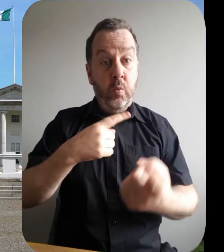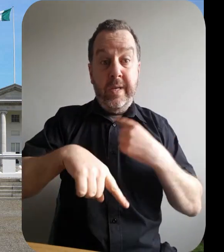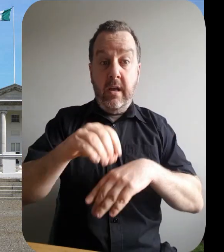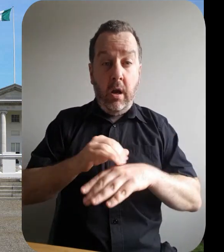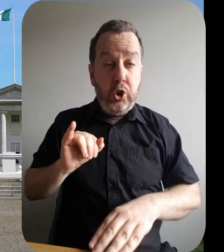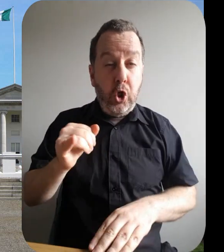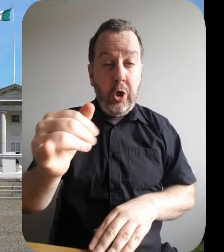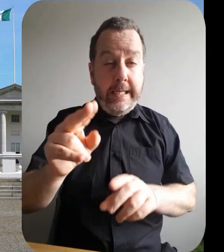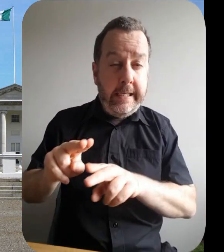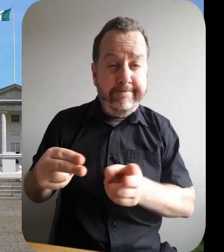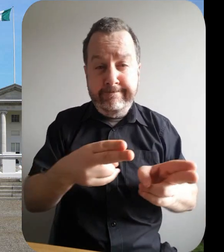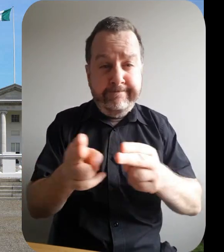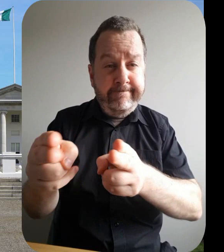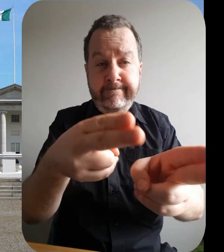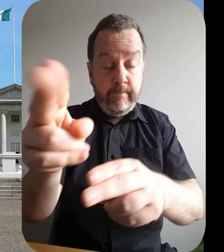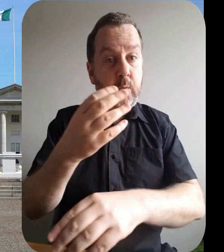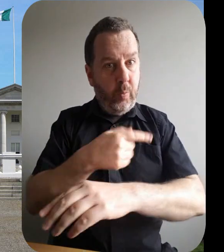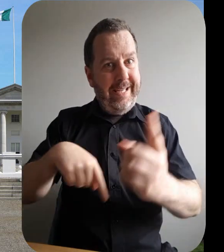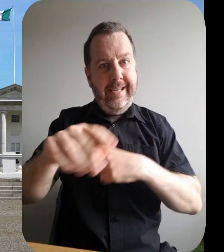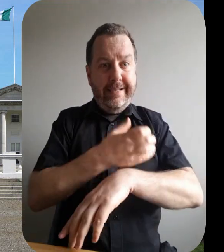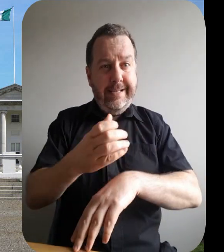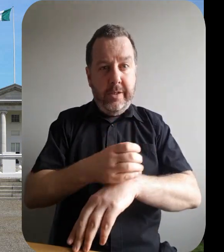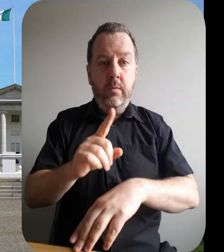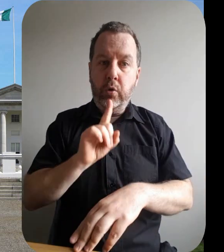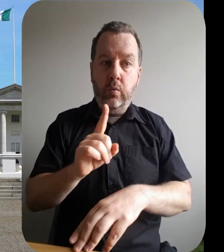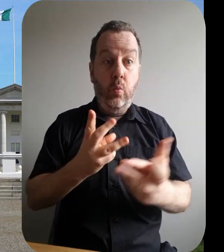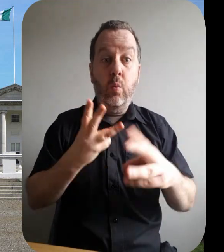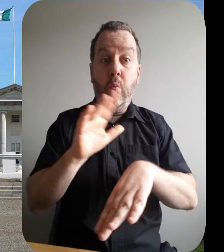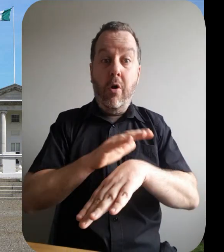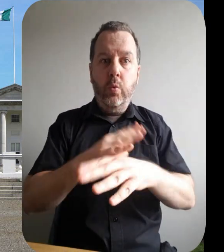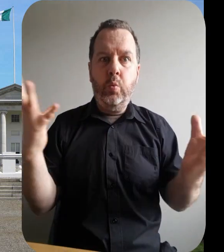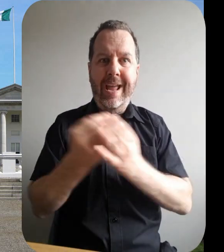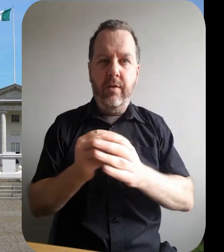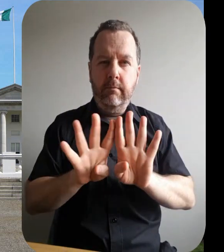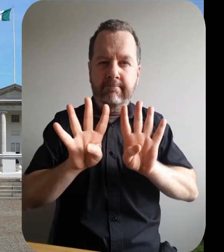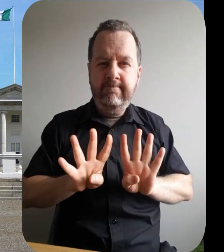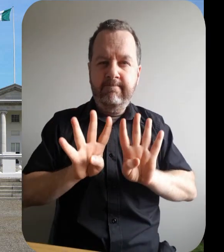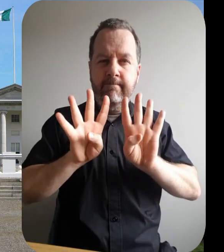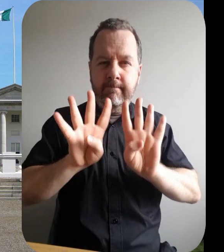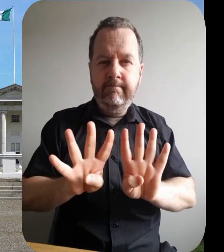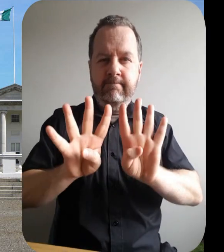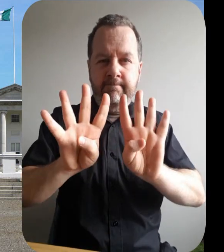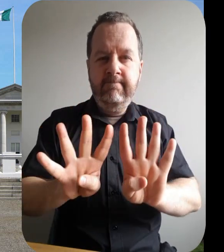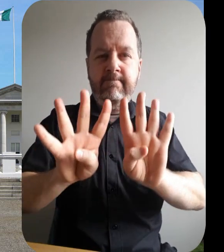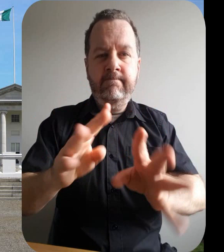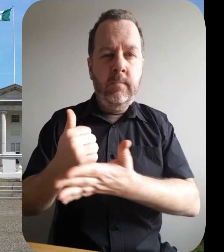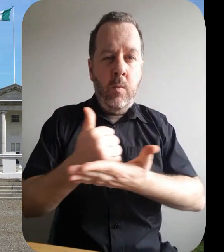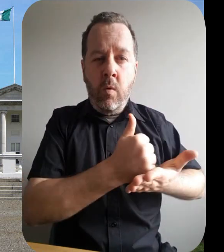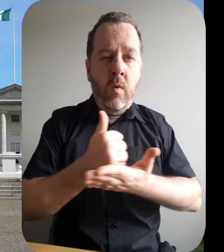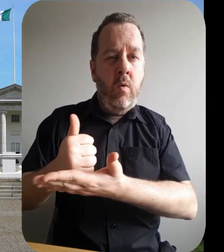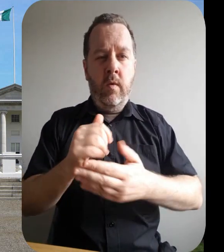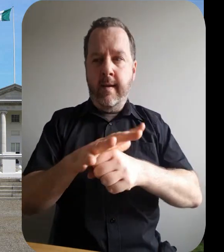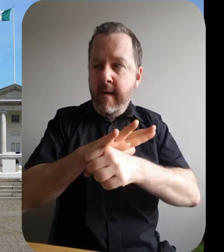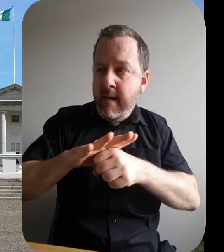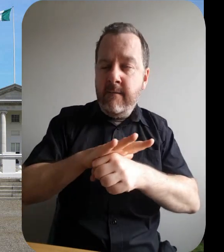As we continue on this journey, let us walk in unity, supporting each other carefully